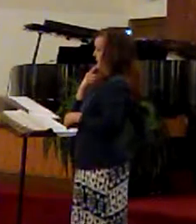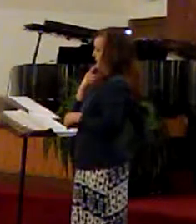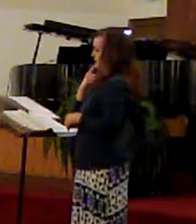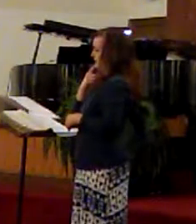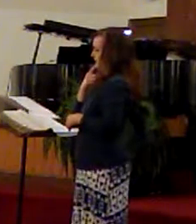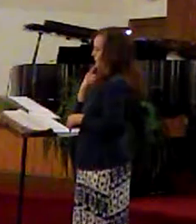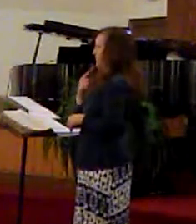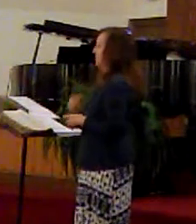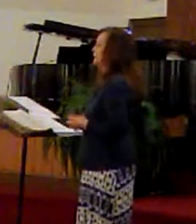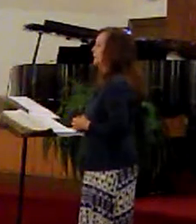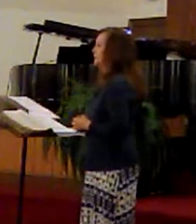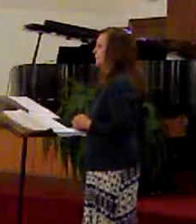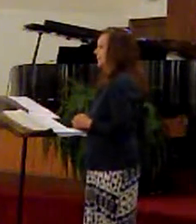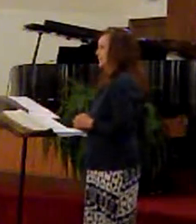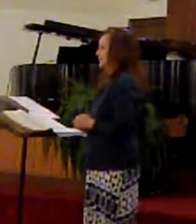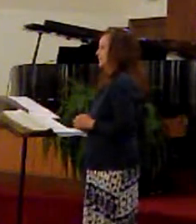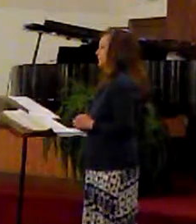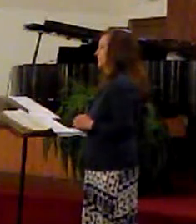to me now?